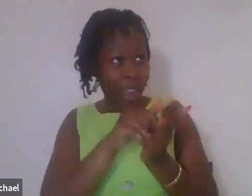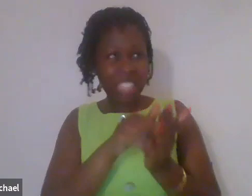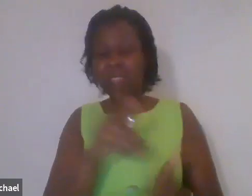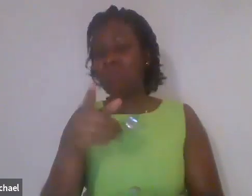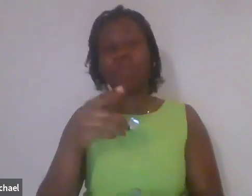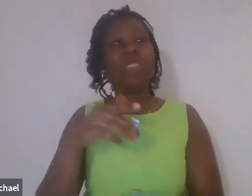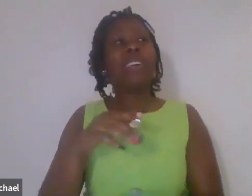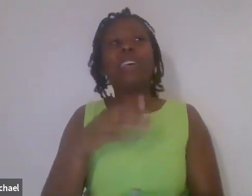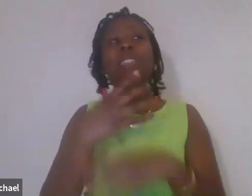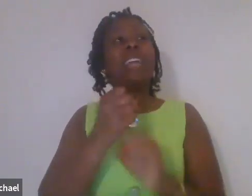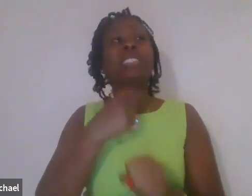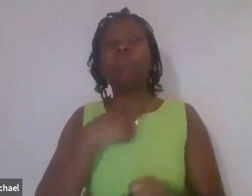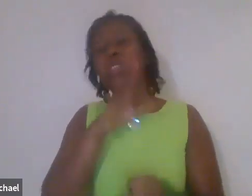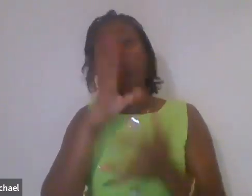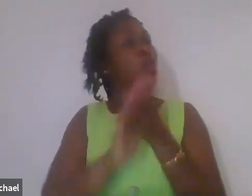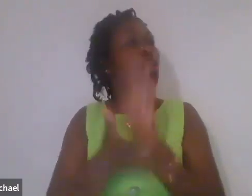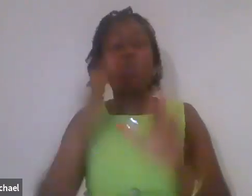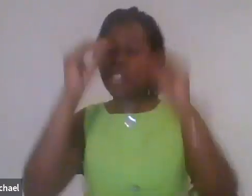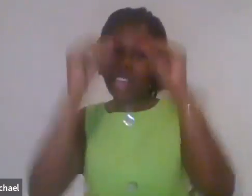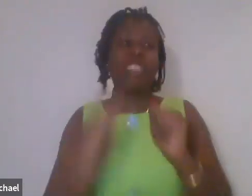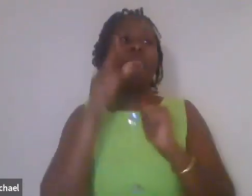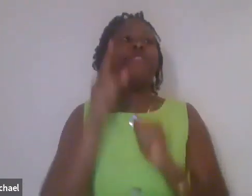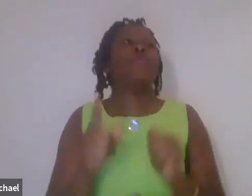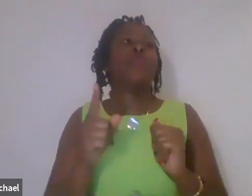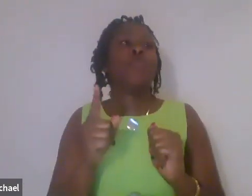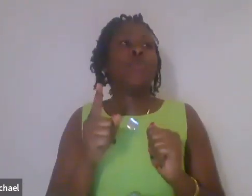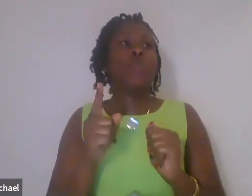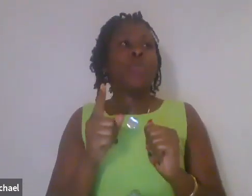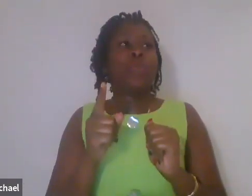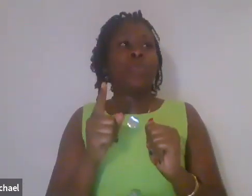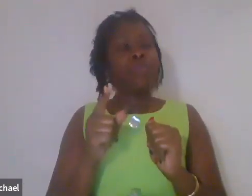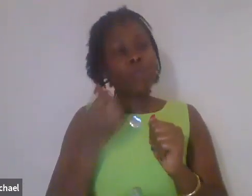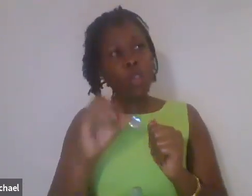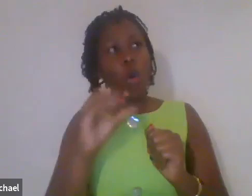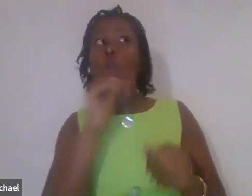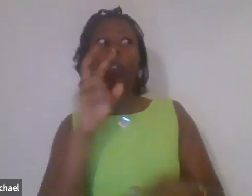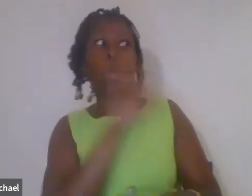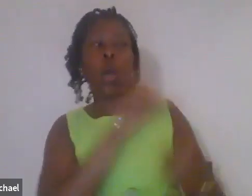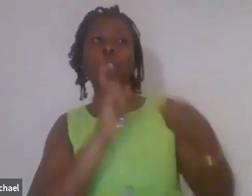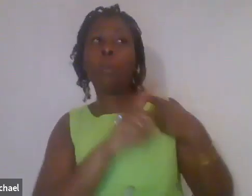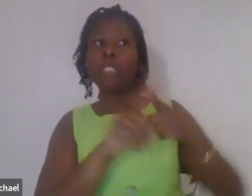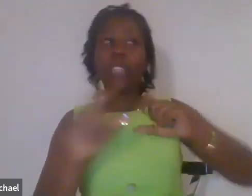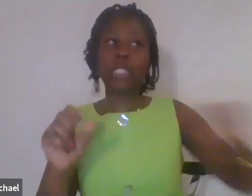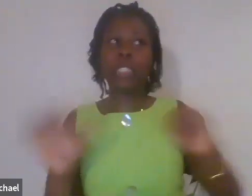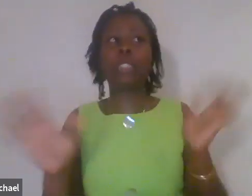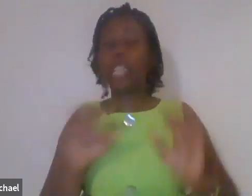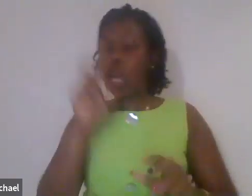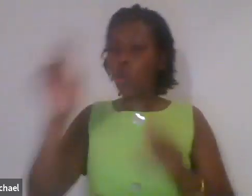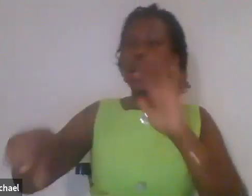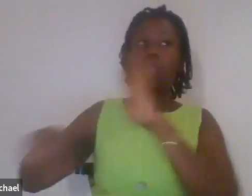Or when you pick on their weakness, trust me, nobody can defeat you. So don't look at the positive